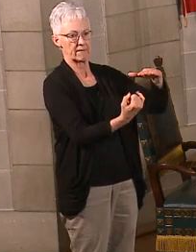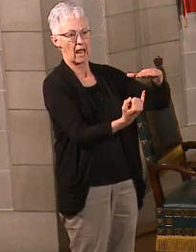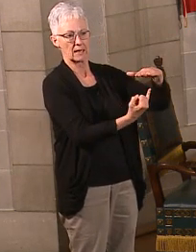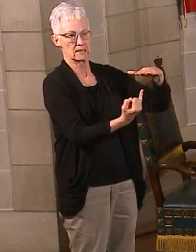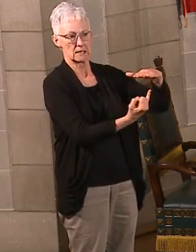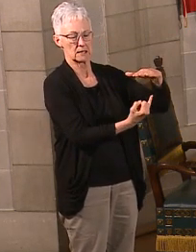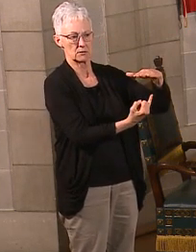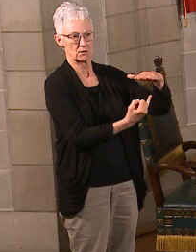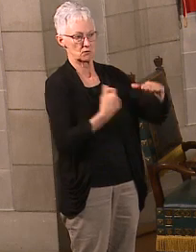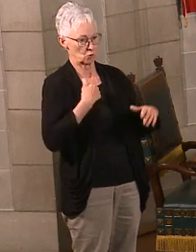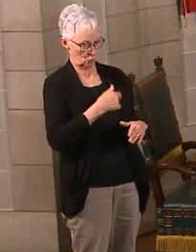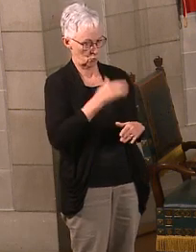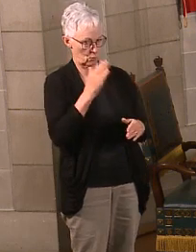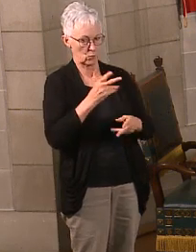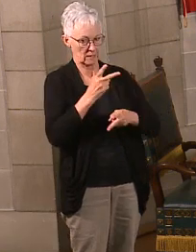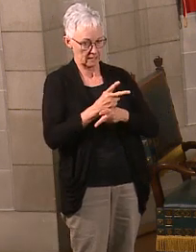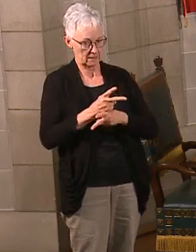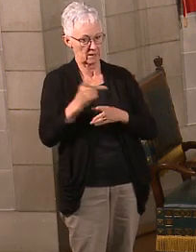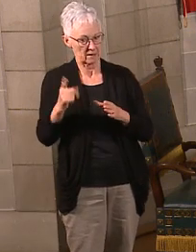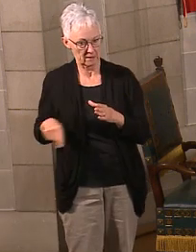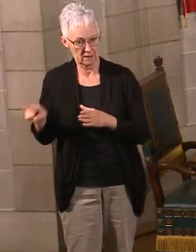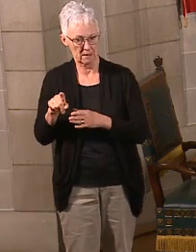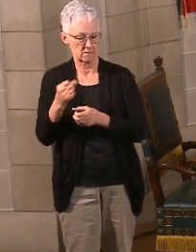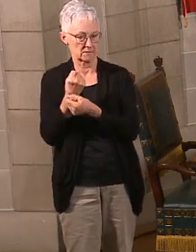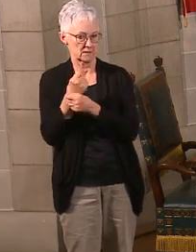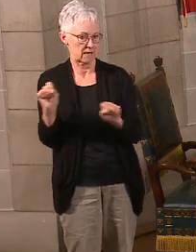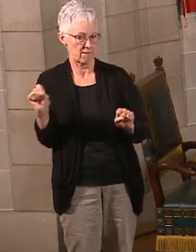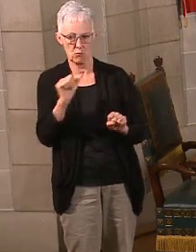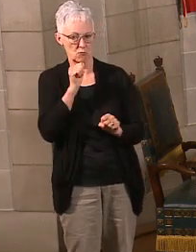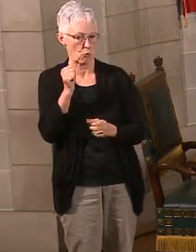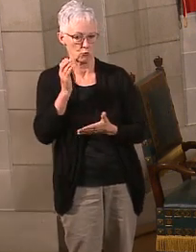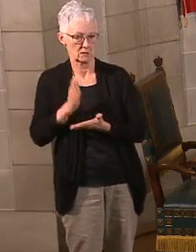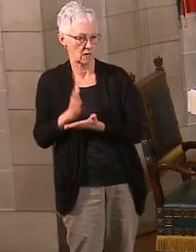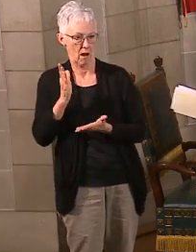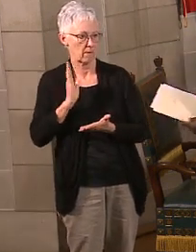let up on our efforts. Thank you.